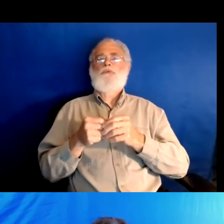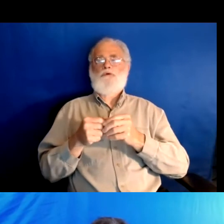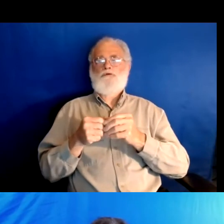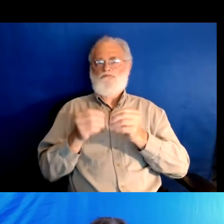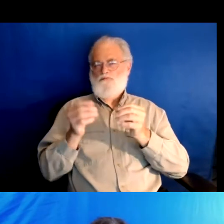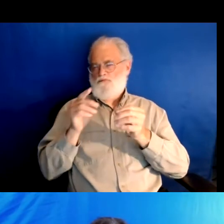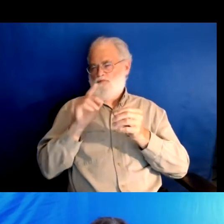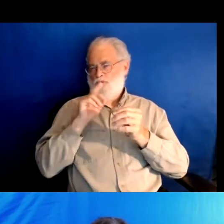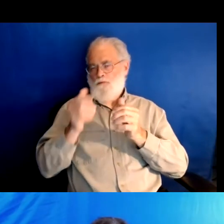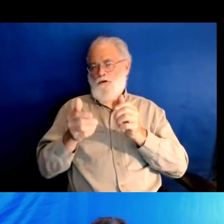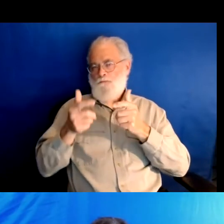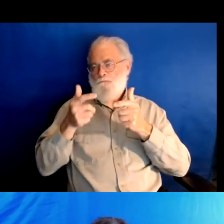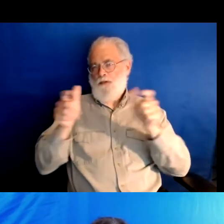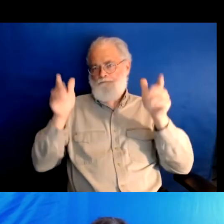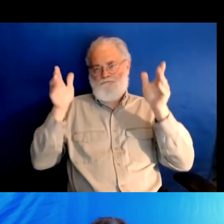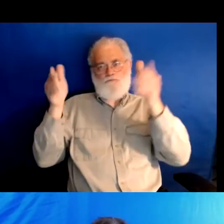and discuss